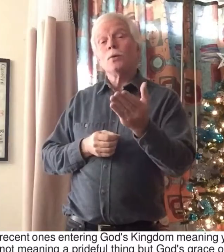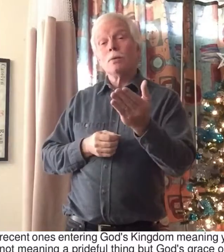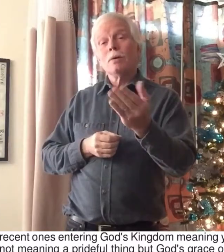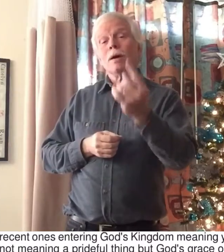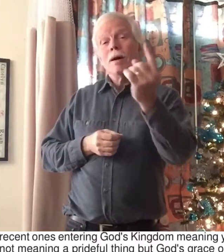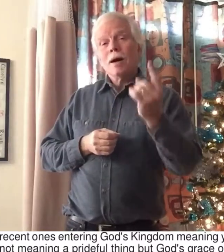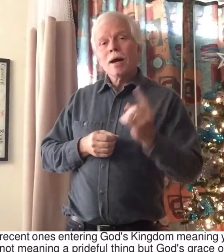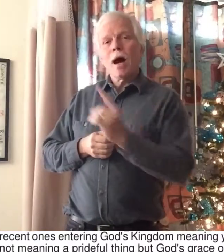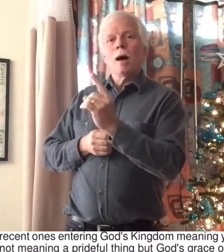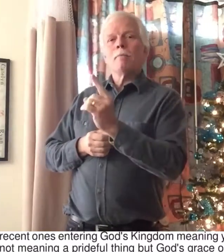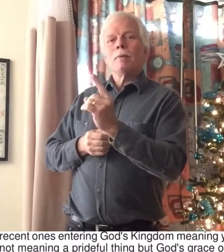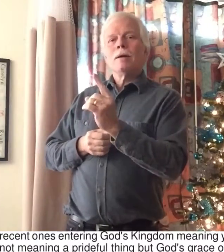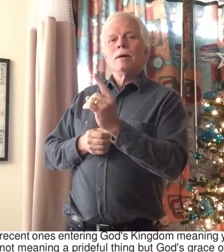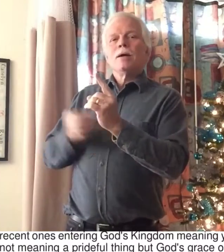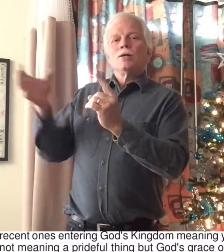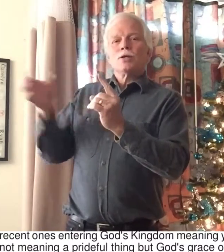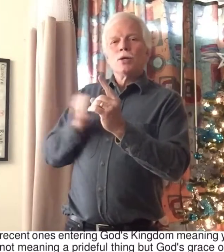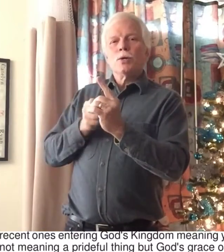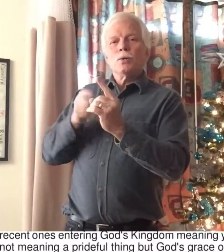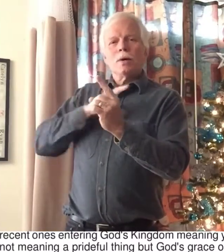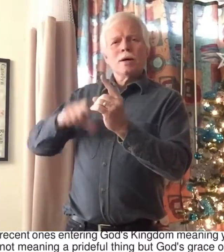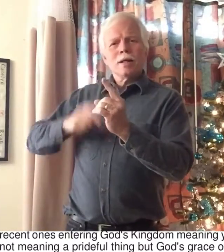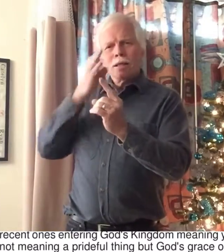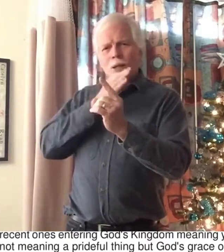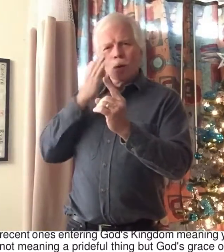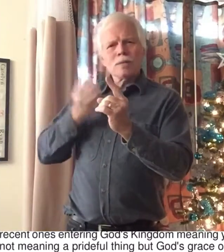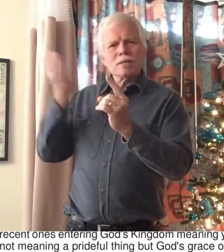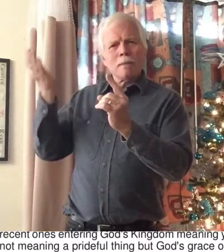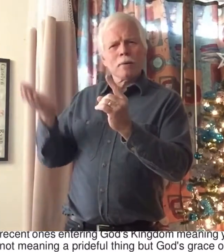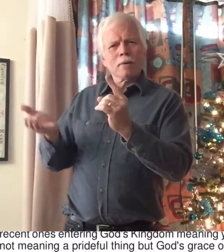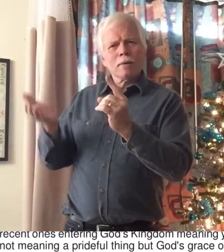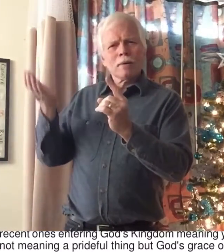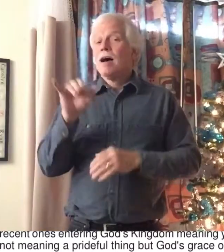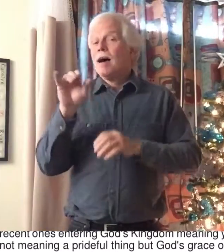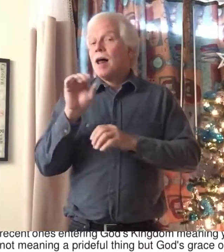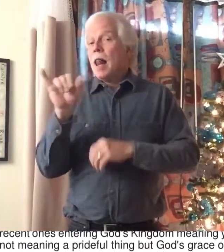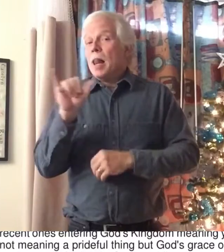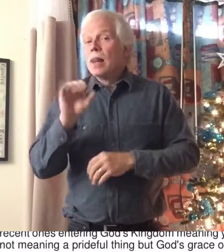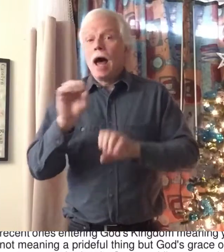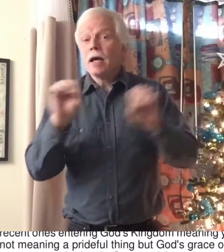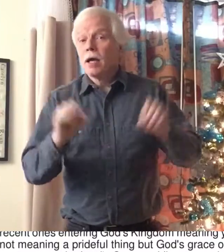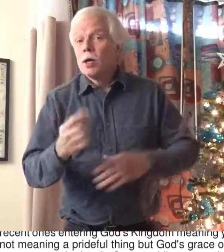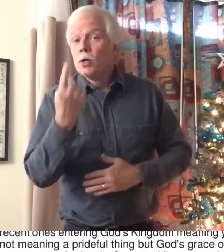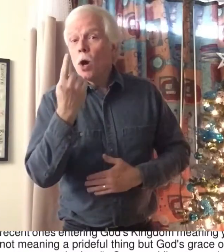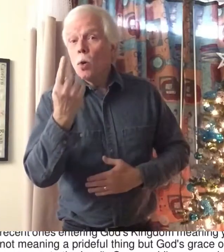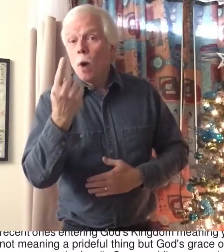Corinthians chapter 6, verse 19. We saw